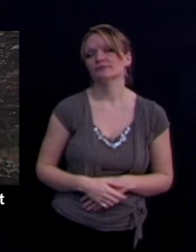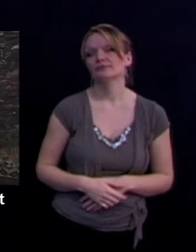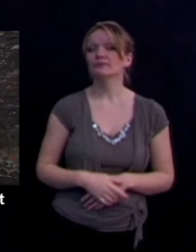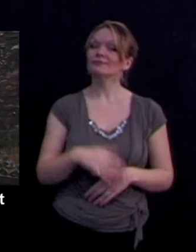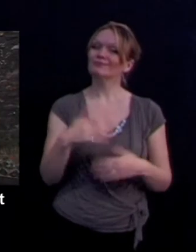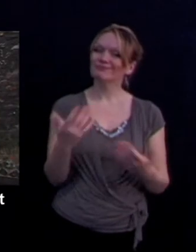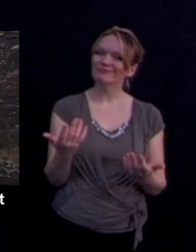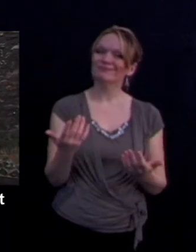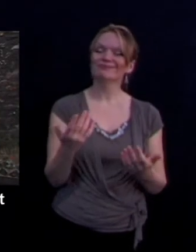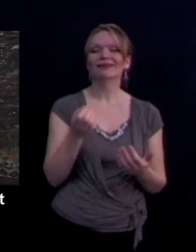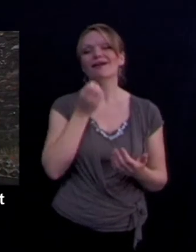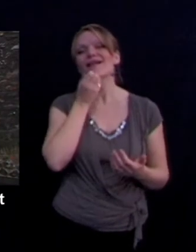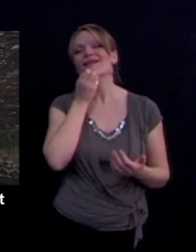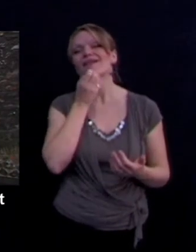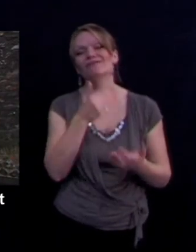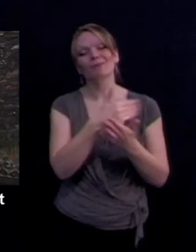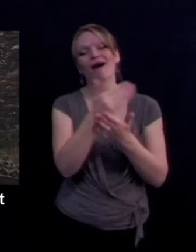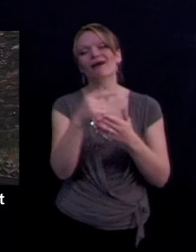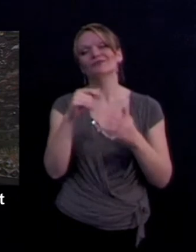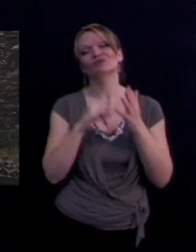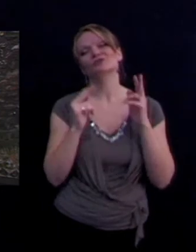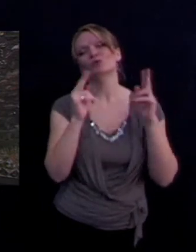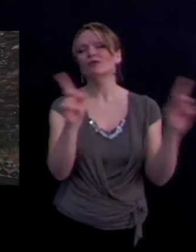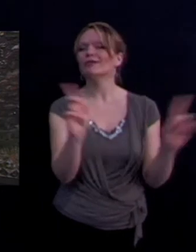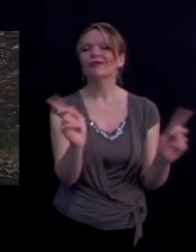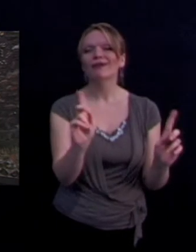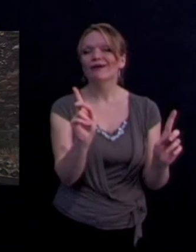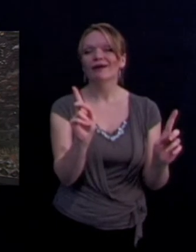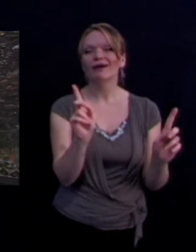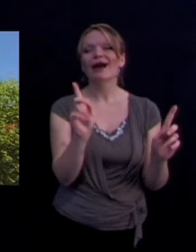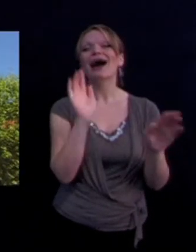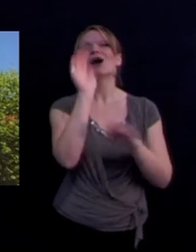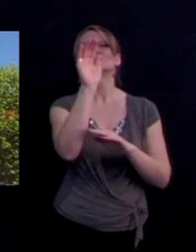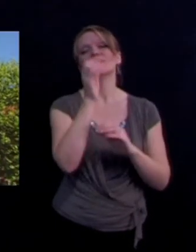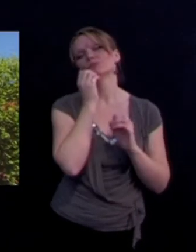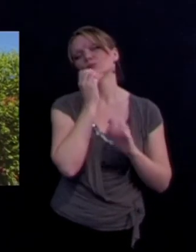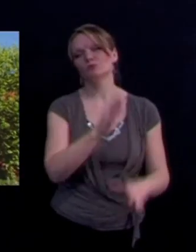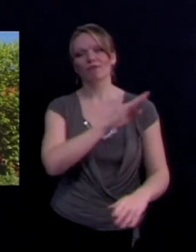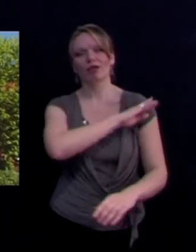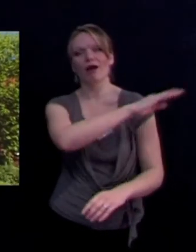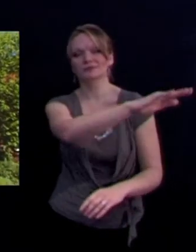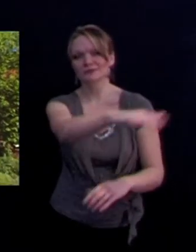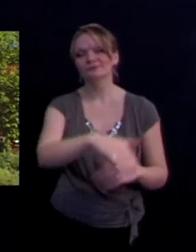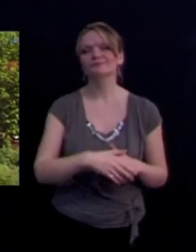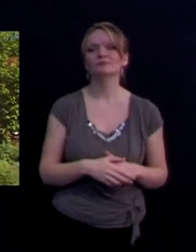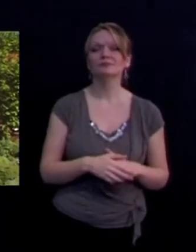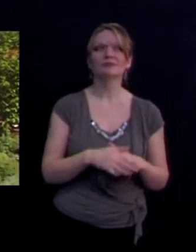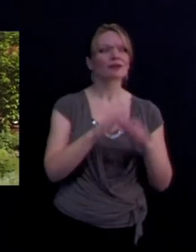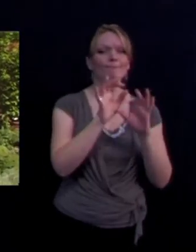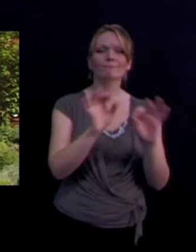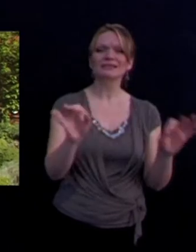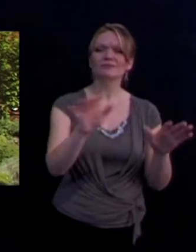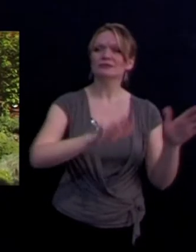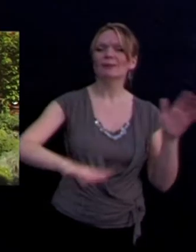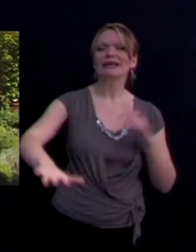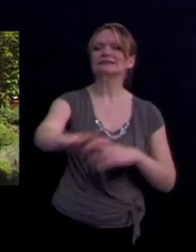And of course, one of the loveliest aspects of Strangers' Hall is the beautiful garden. It's such a peaceful